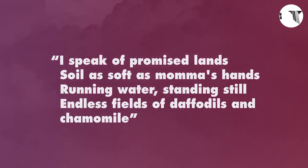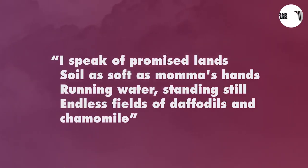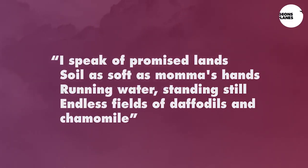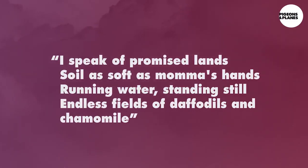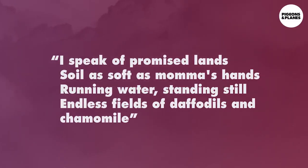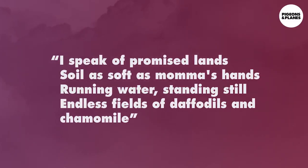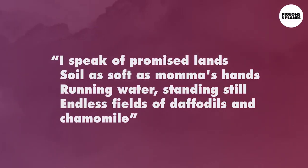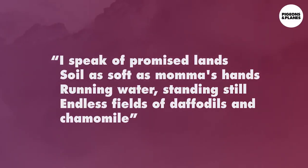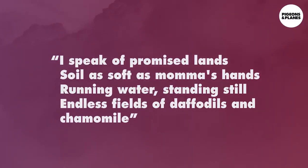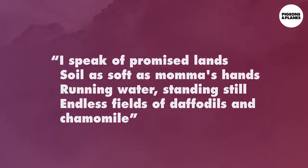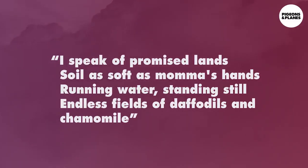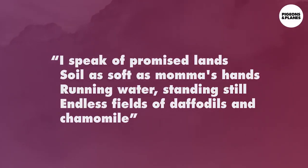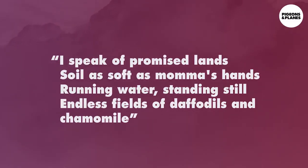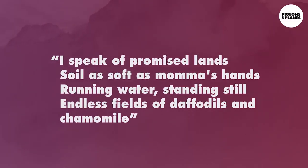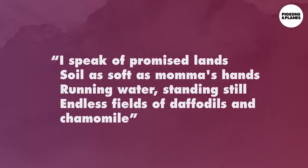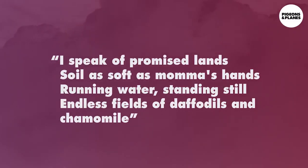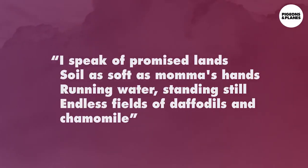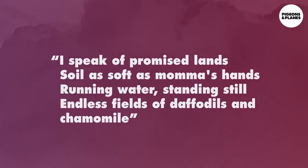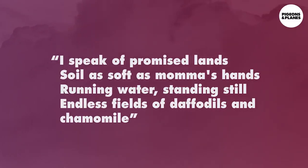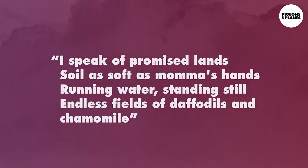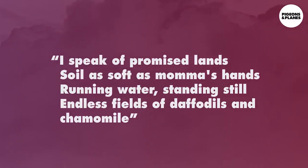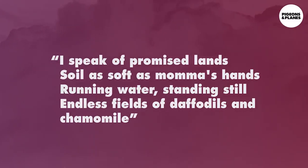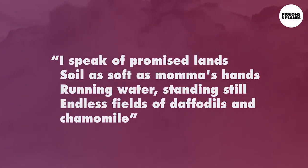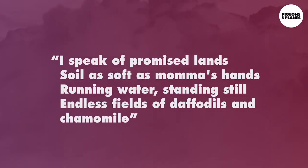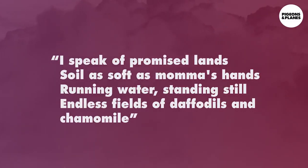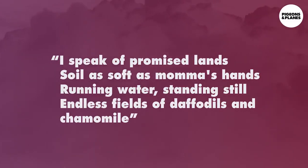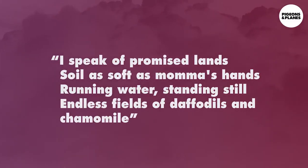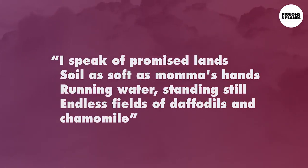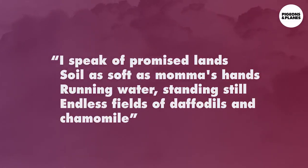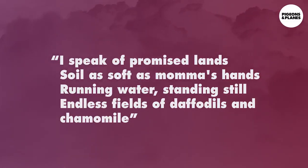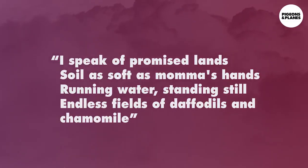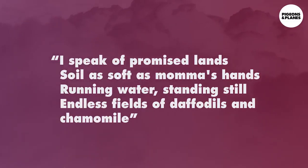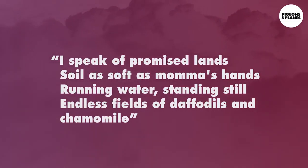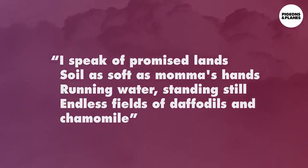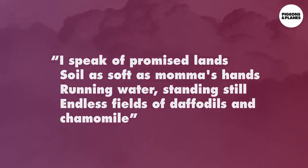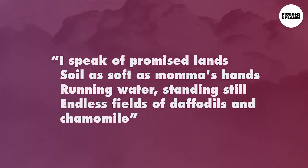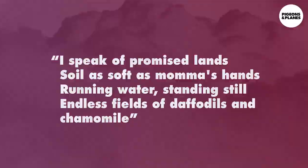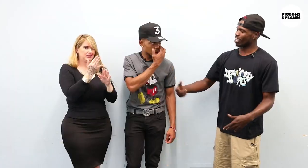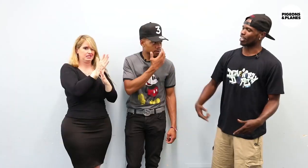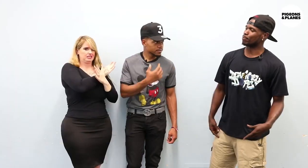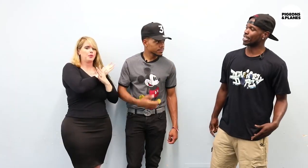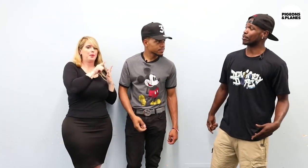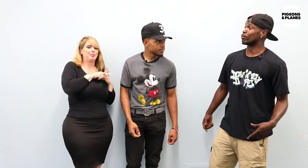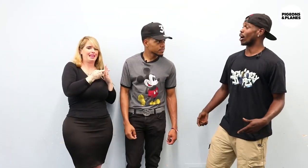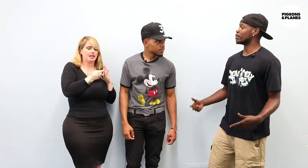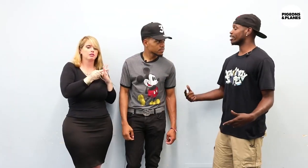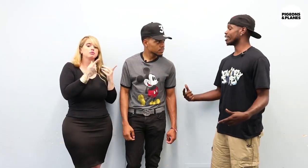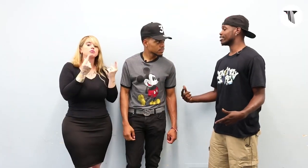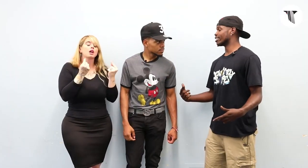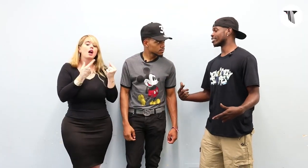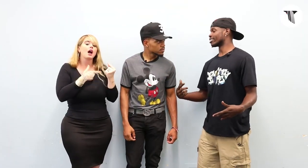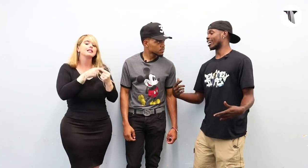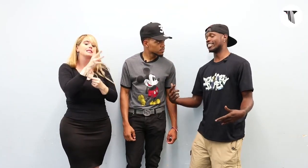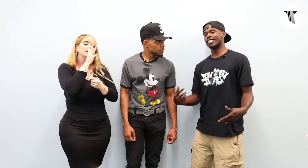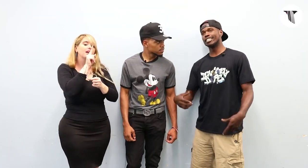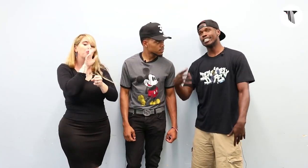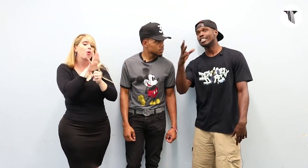soft as mama's hands, running water, standing still, endless fields of daffodils and chamomile. I speak of promised land, technically,